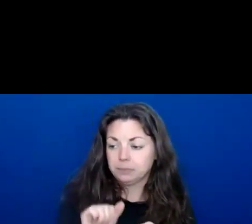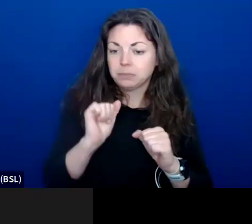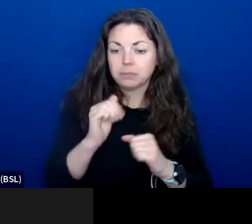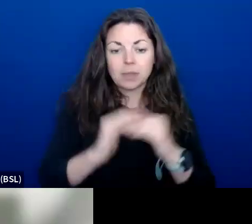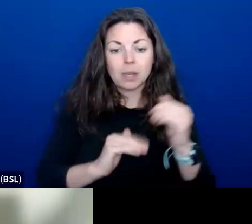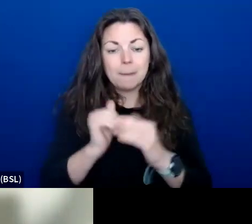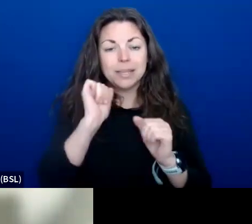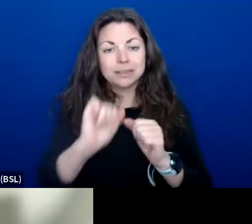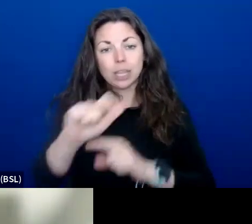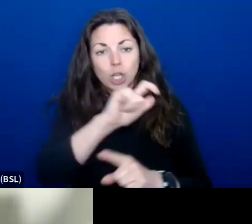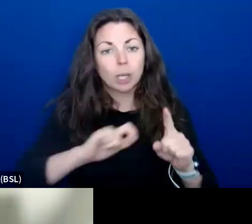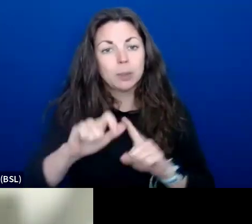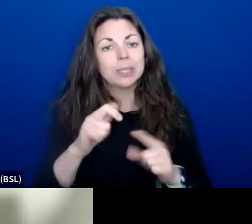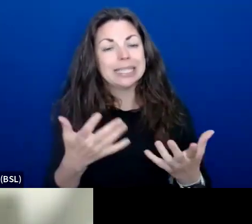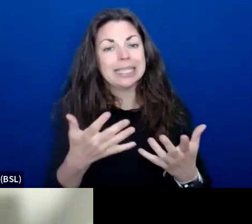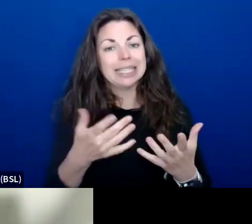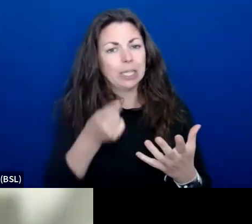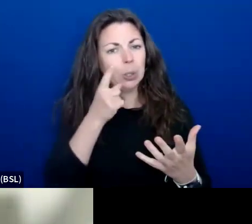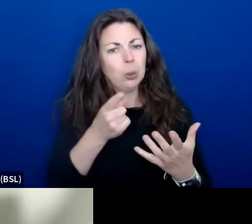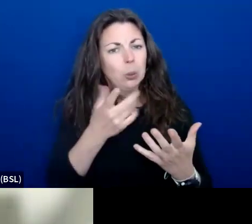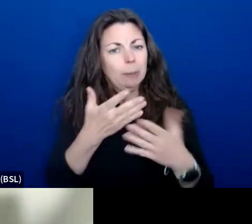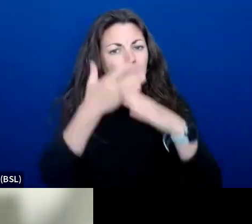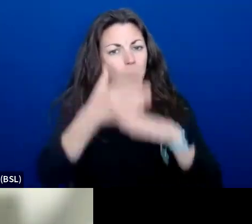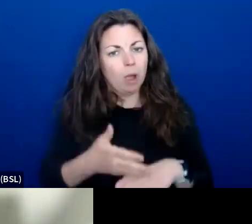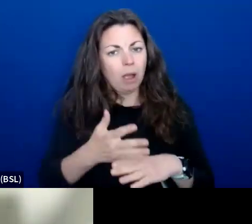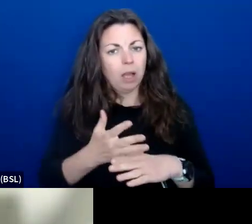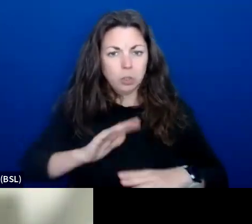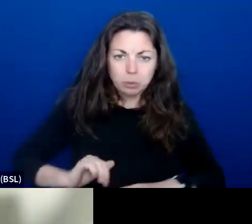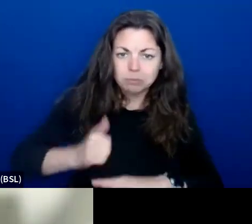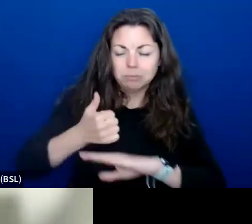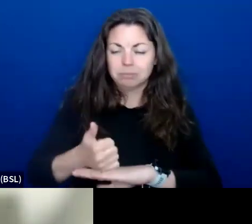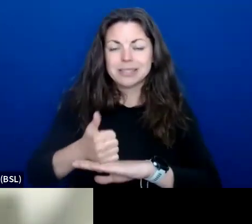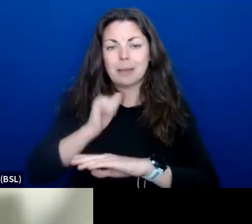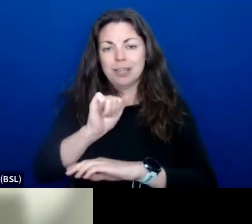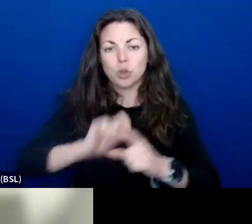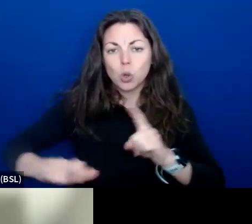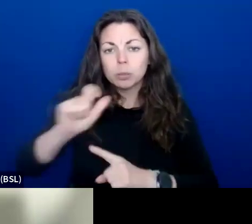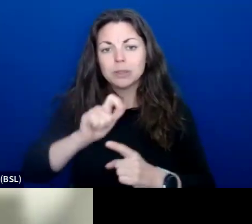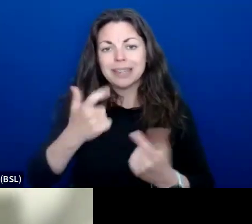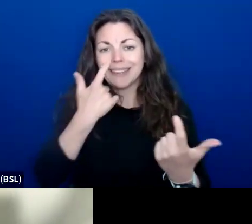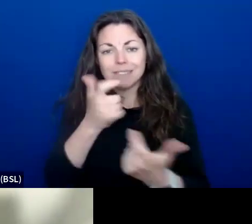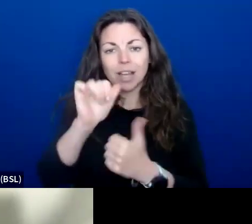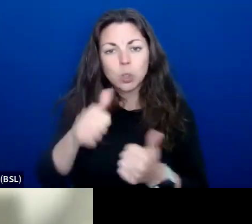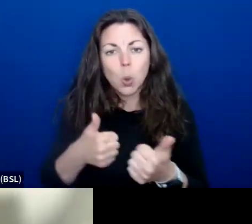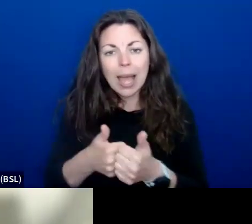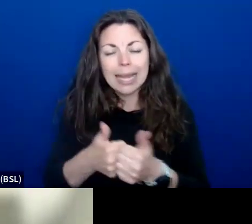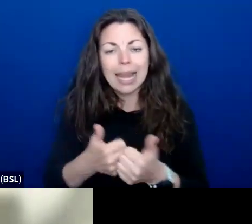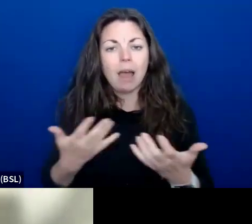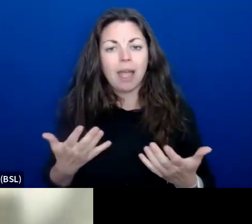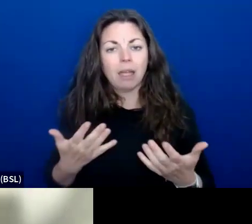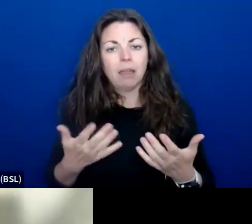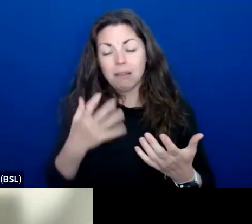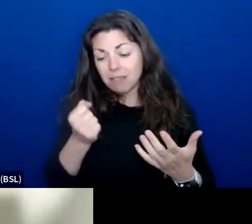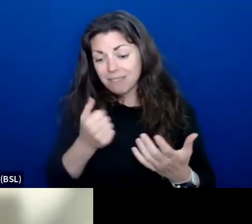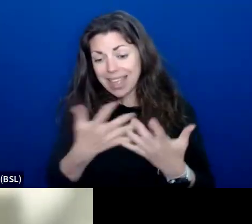building that community? I guess is something you've worked really hard to do, and finding your allies, and maybe some advice for just how to be a